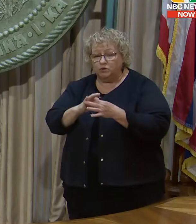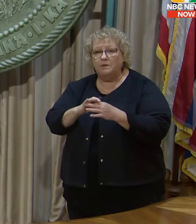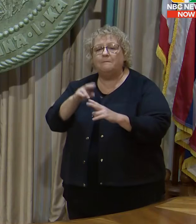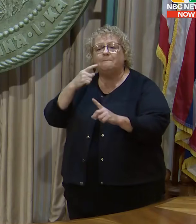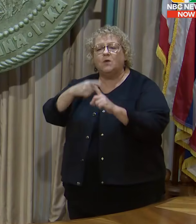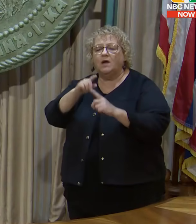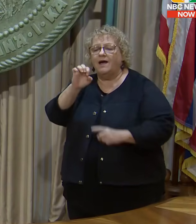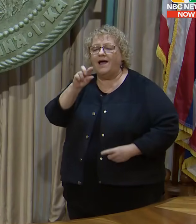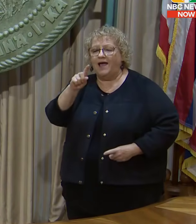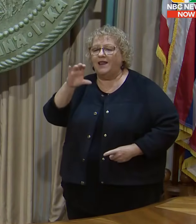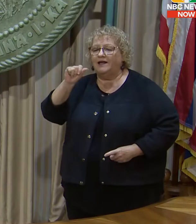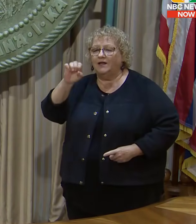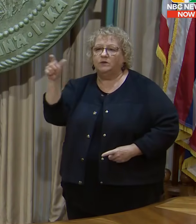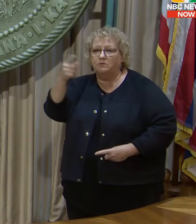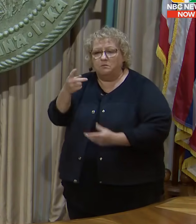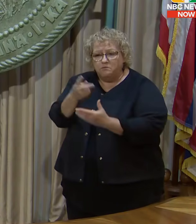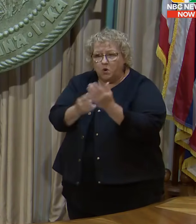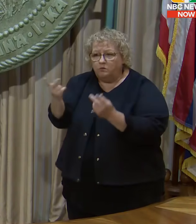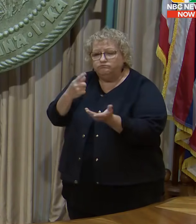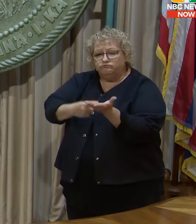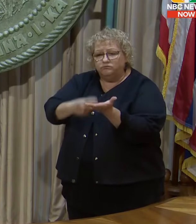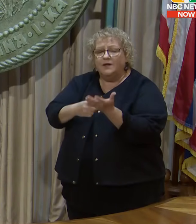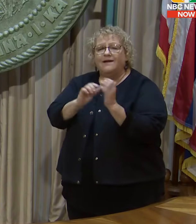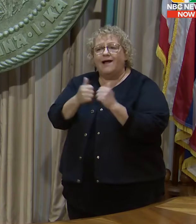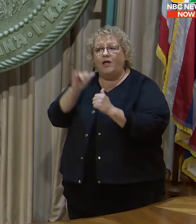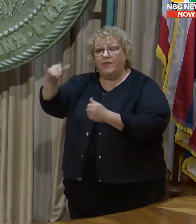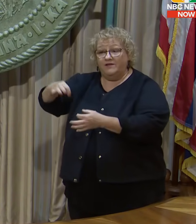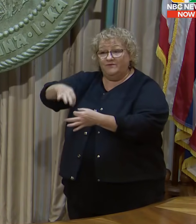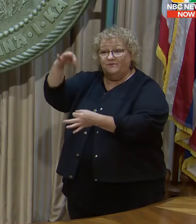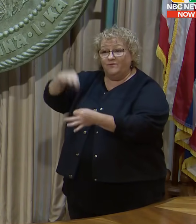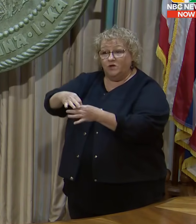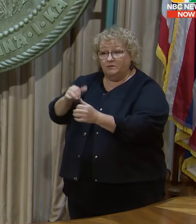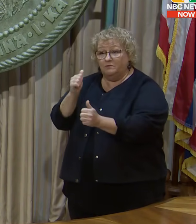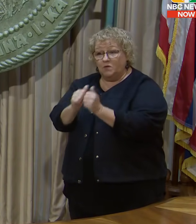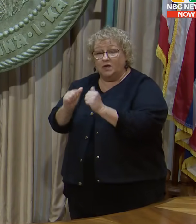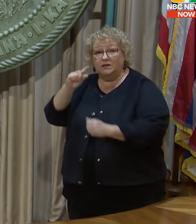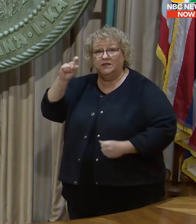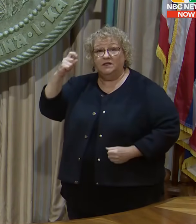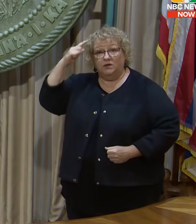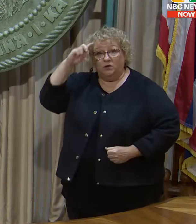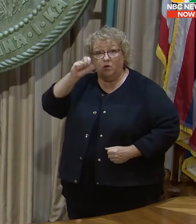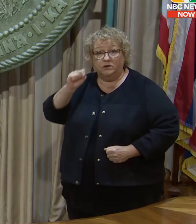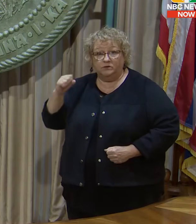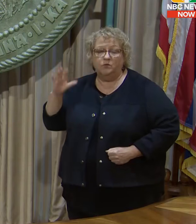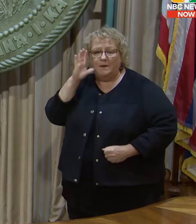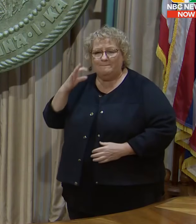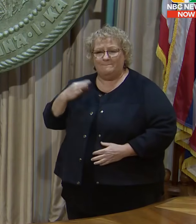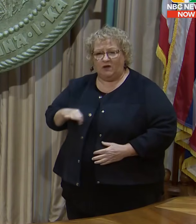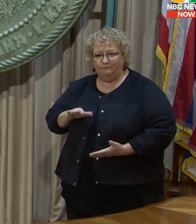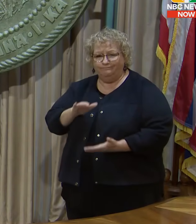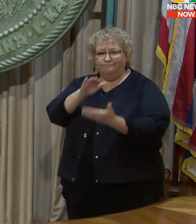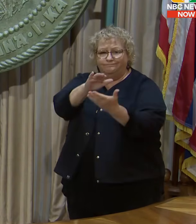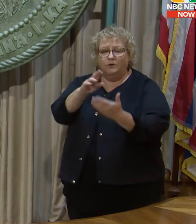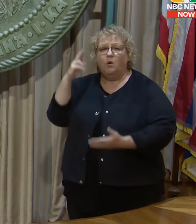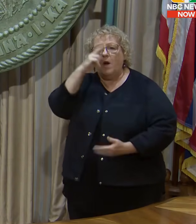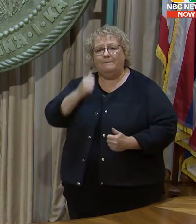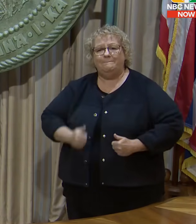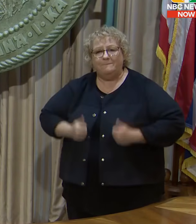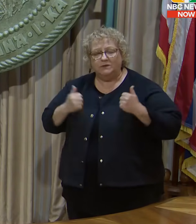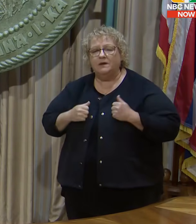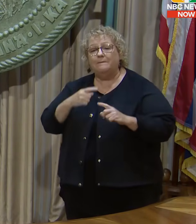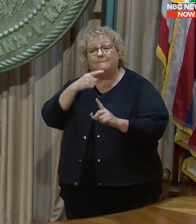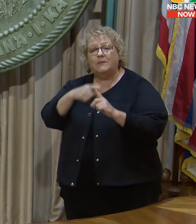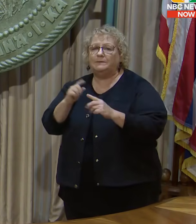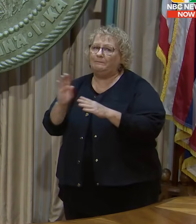today. They will provide an update on how the measure will directly benefit Hawaii's residents and